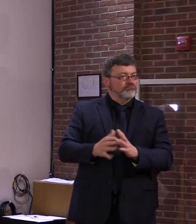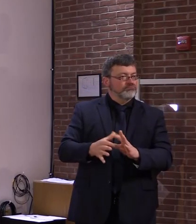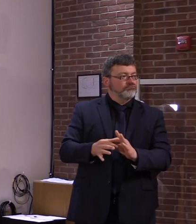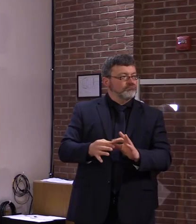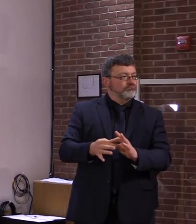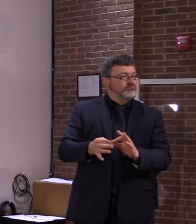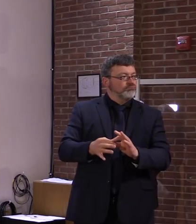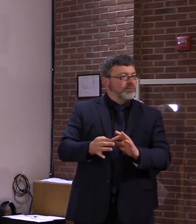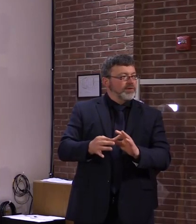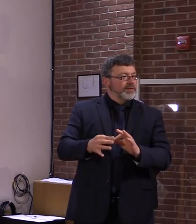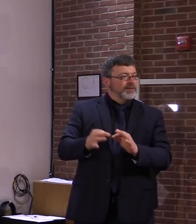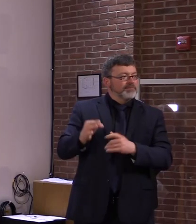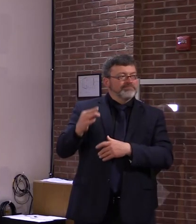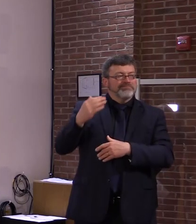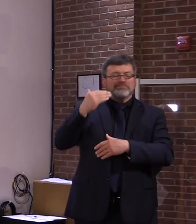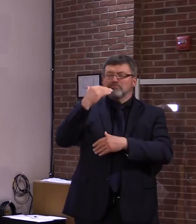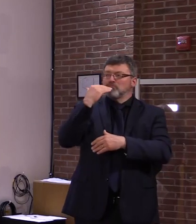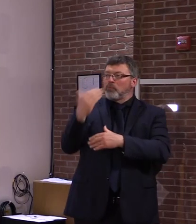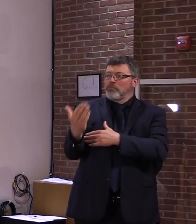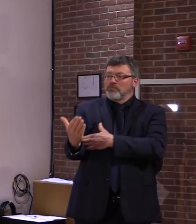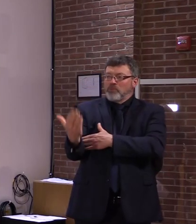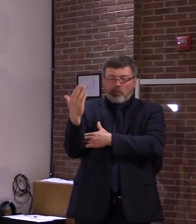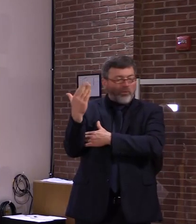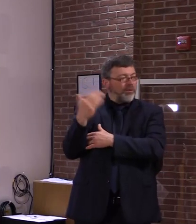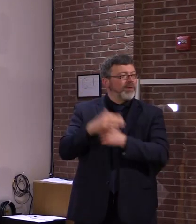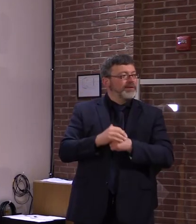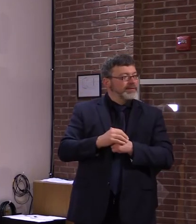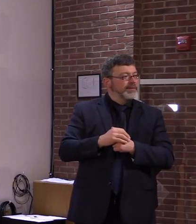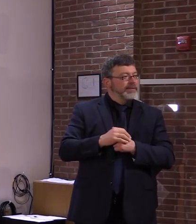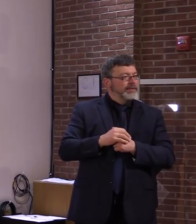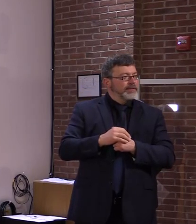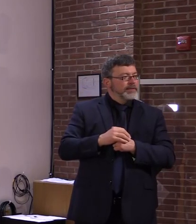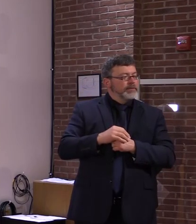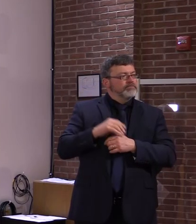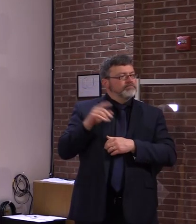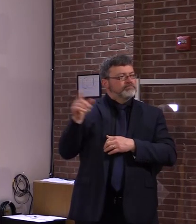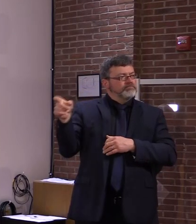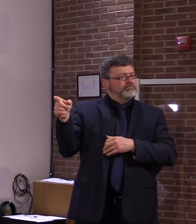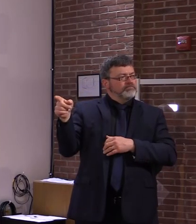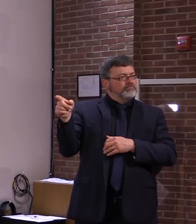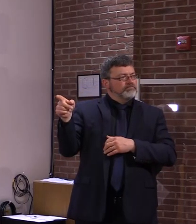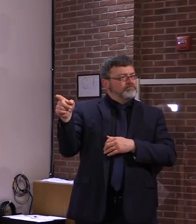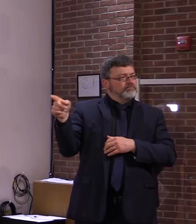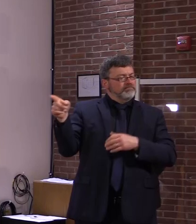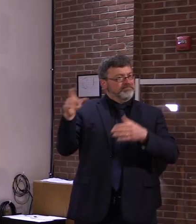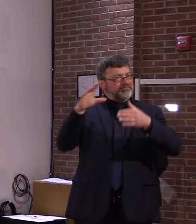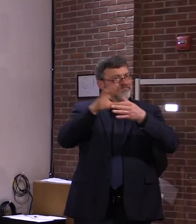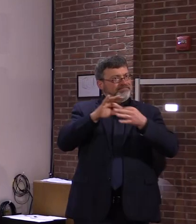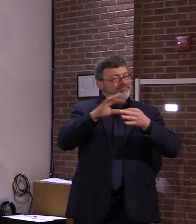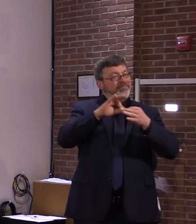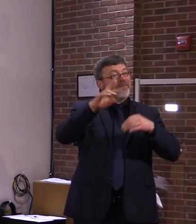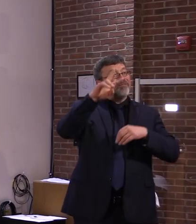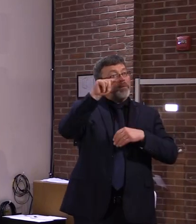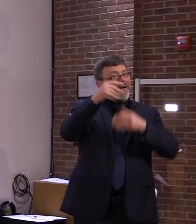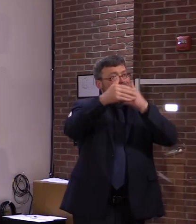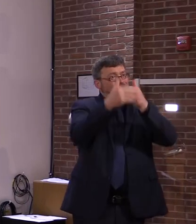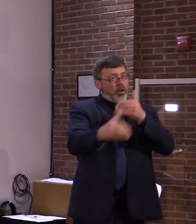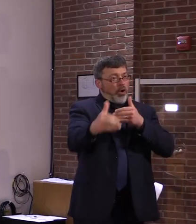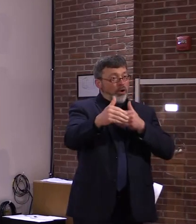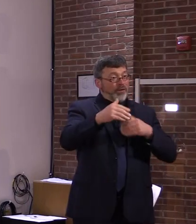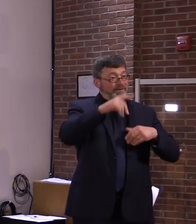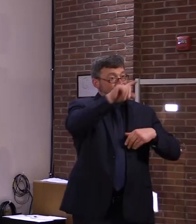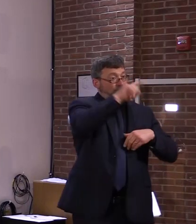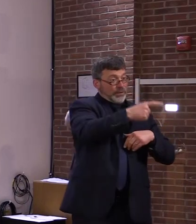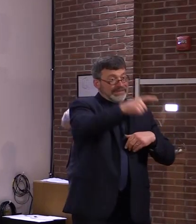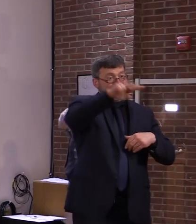Good morning. I was refreshing my memory about what step three is and how that jives with what the CDC